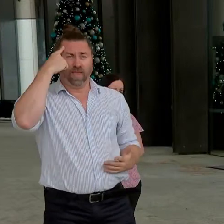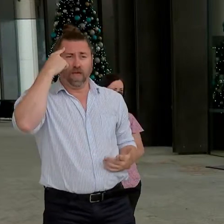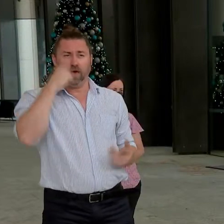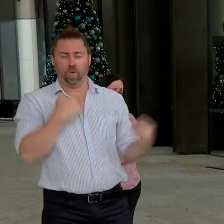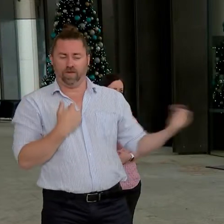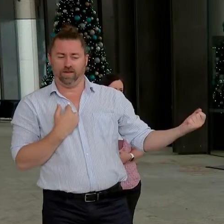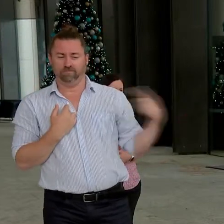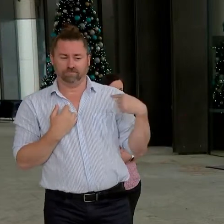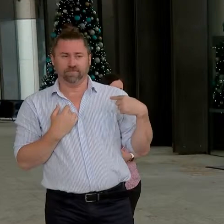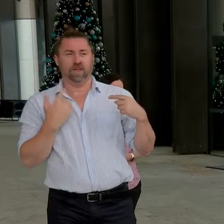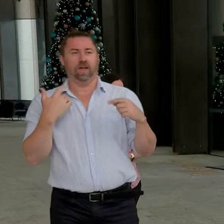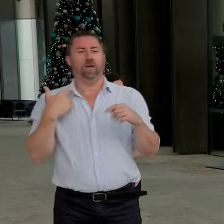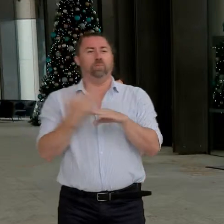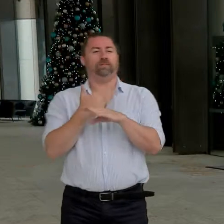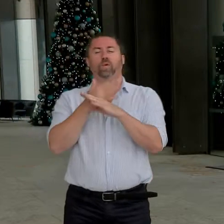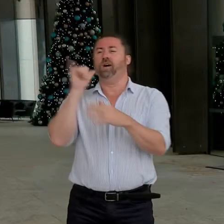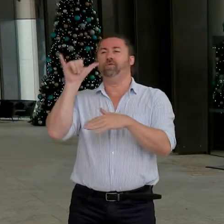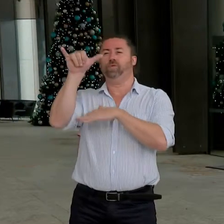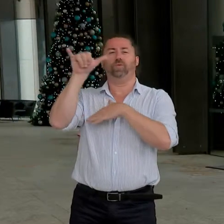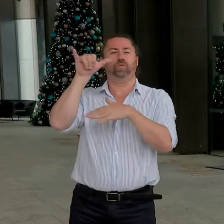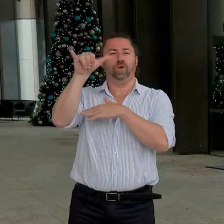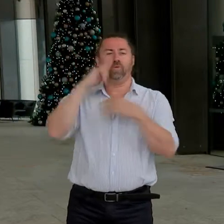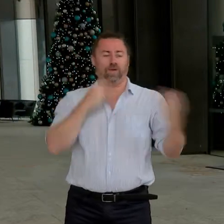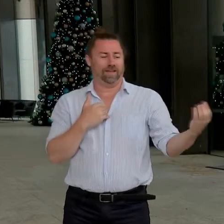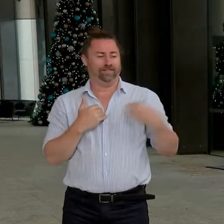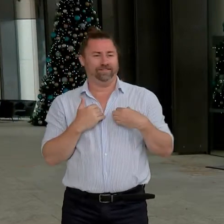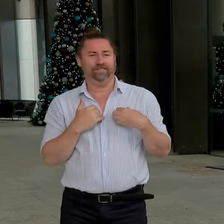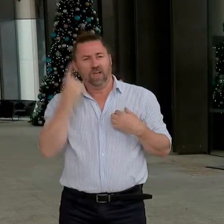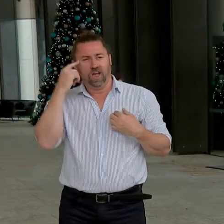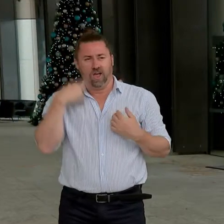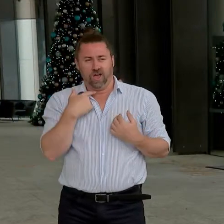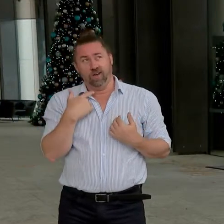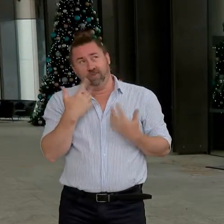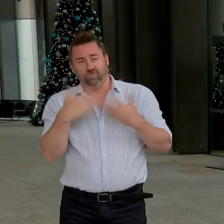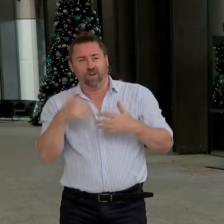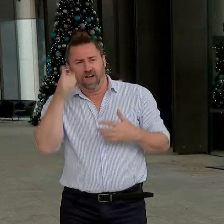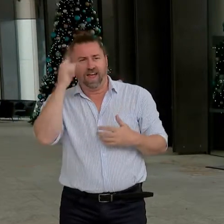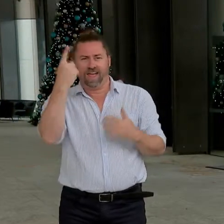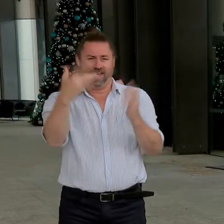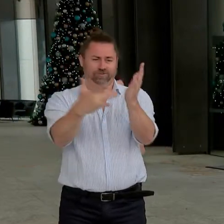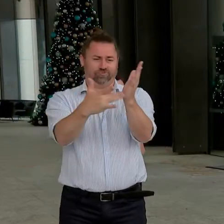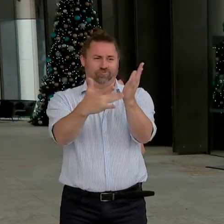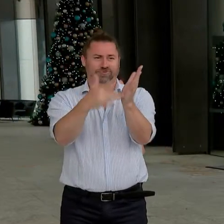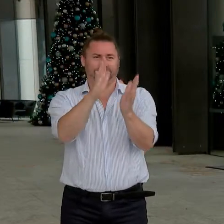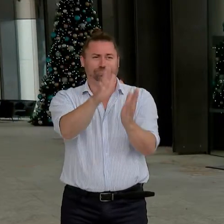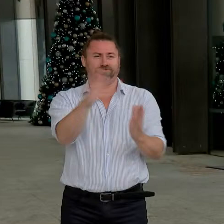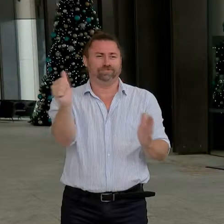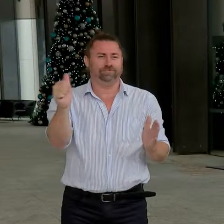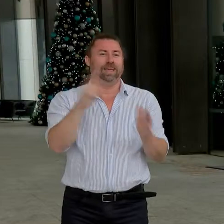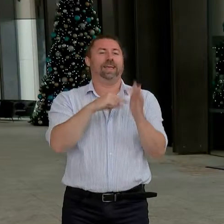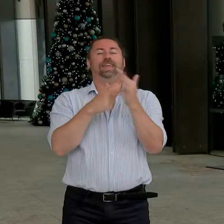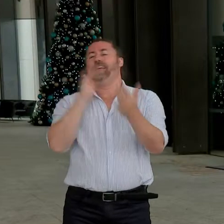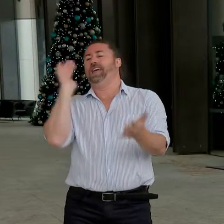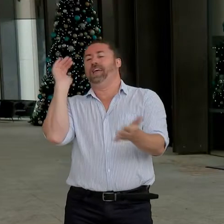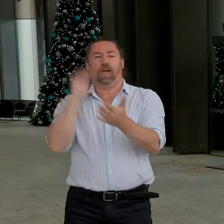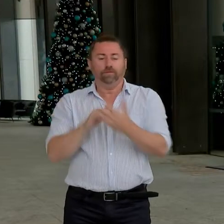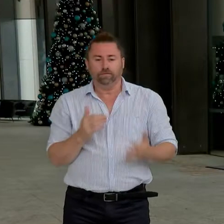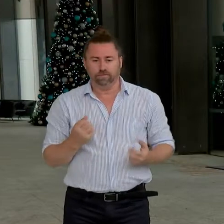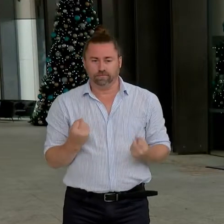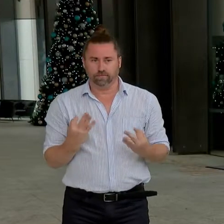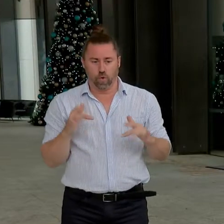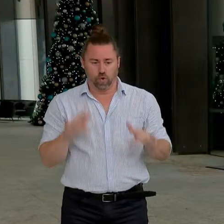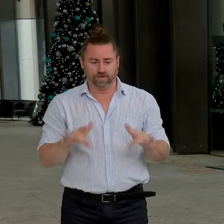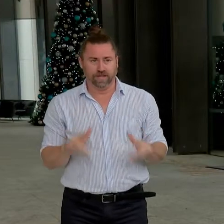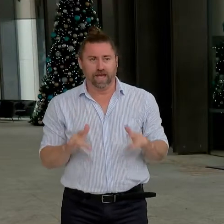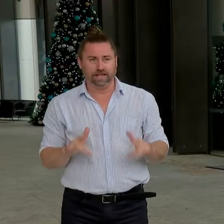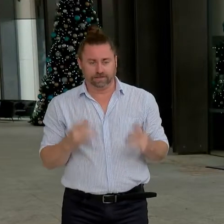test before they enter, which can mean on the plane, because we're very connected these days, and somehow they're coming in and getting themselves in trouble